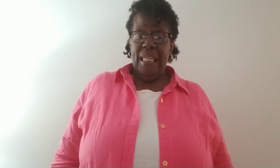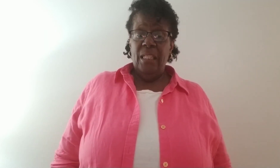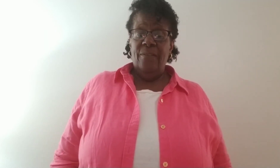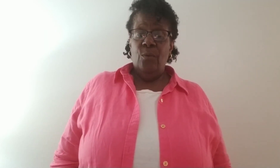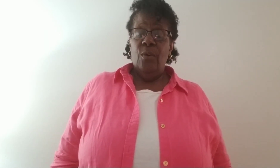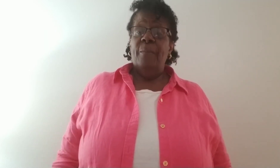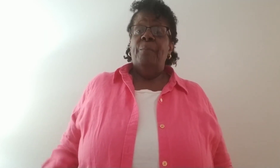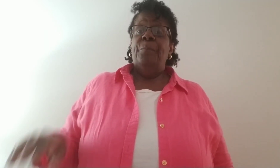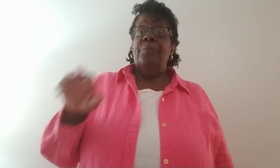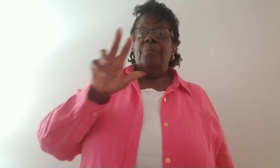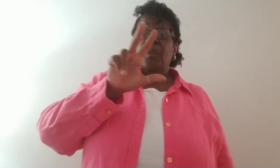$36,284.